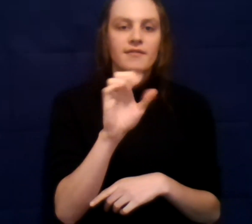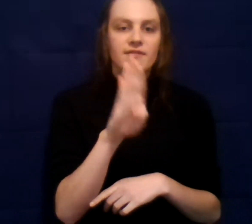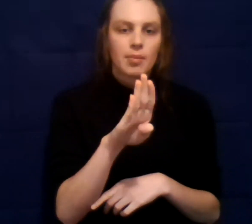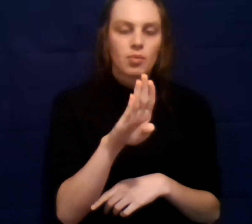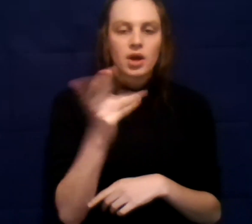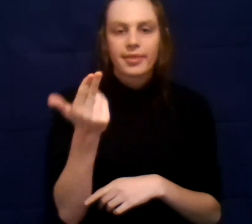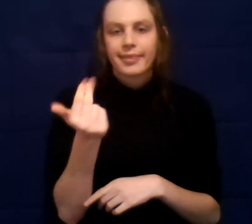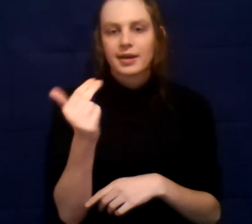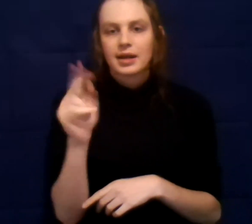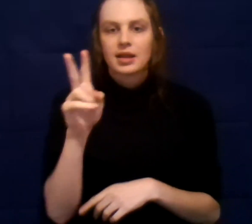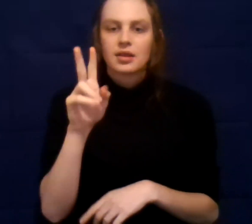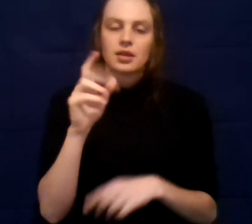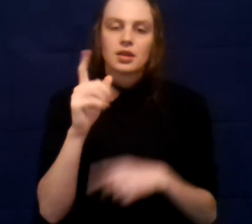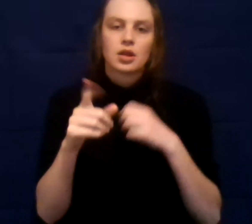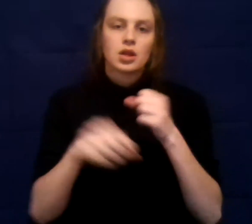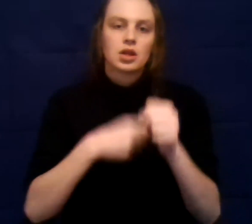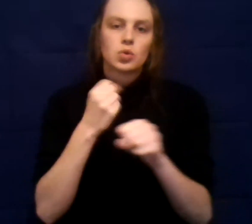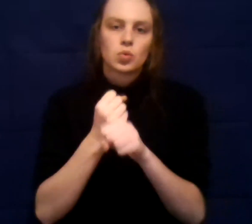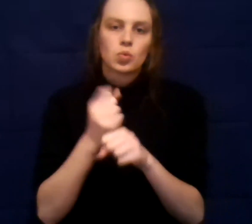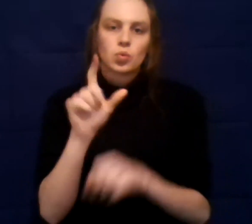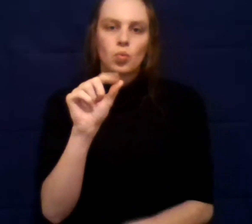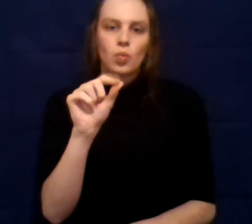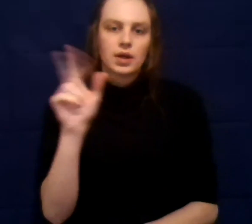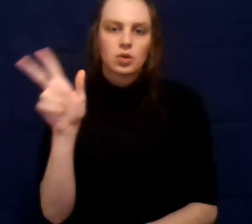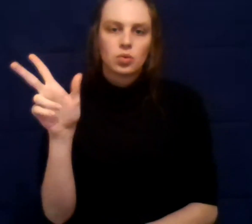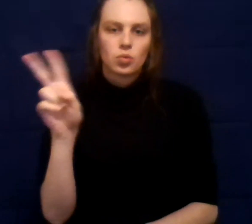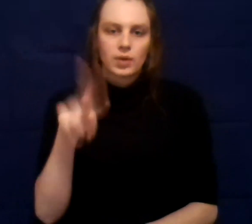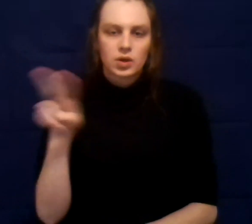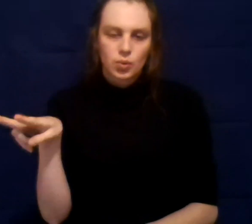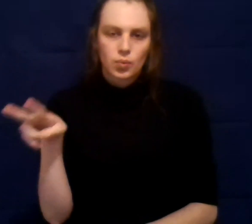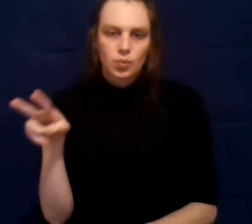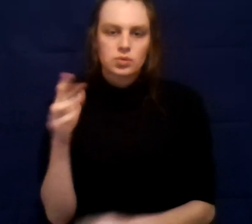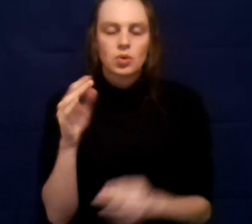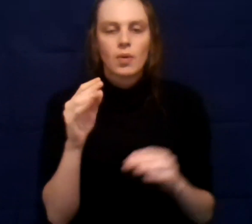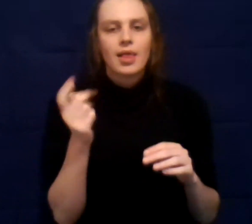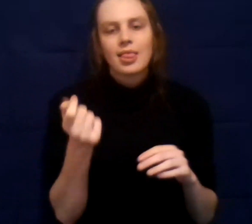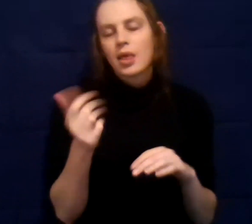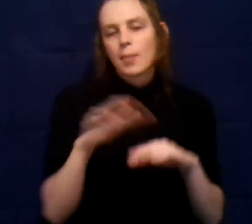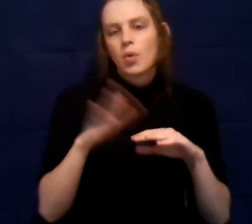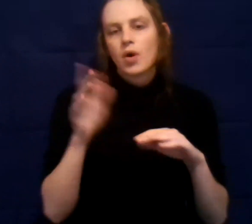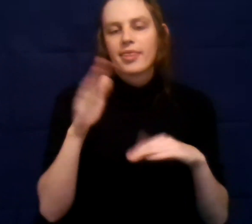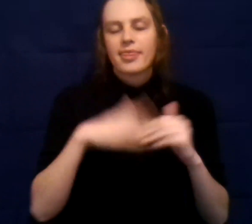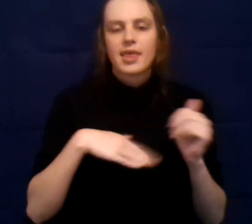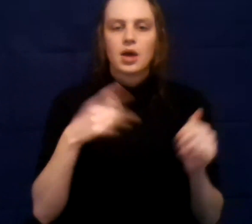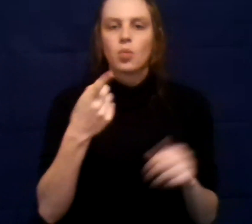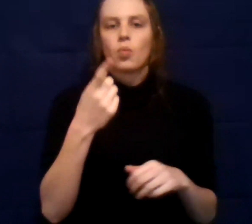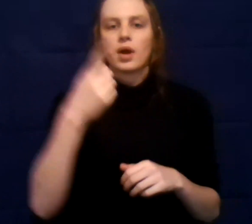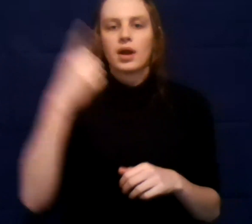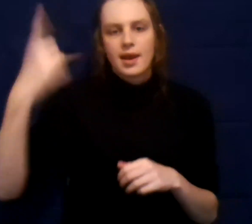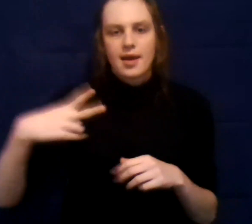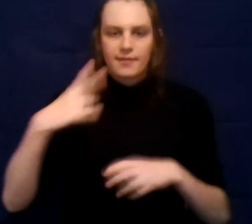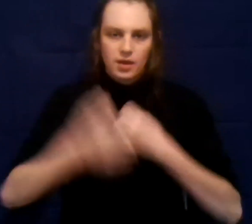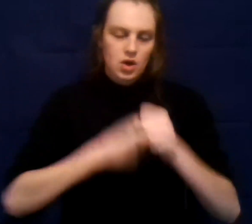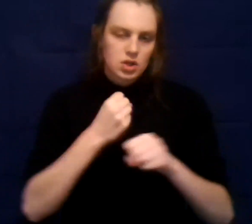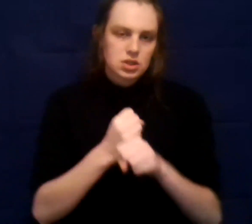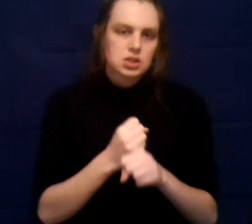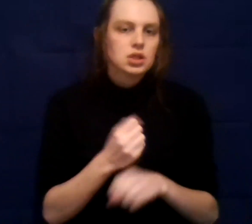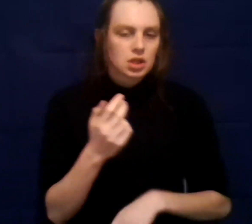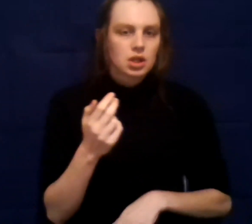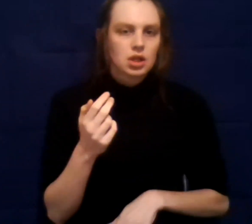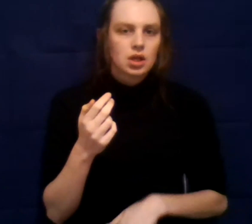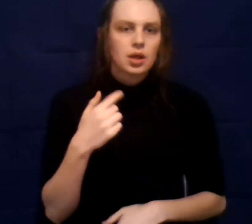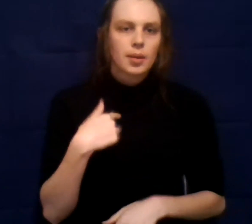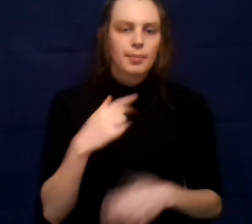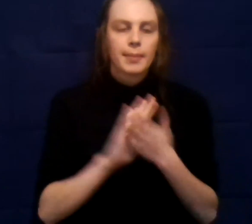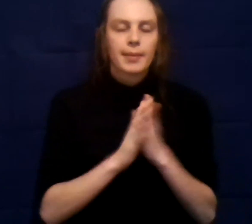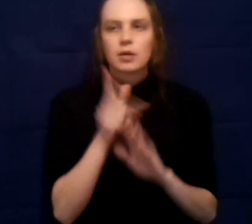2/13/22, so a little over a year and a half. Um, and I got sober, yeah,